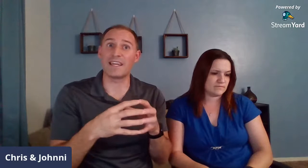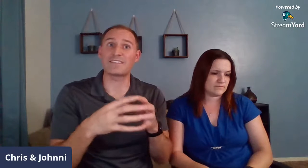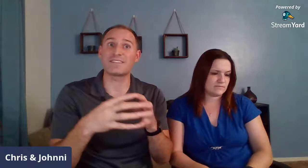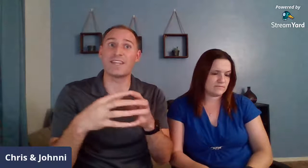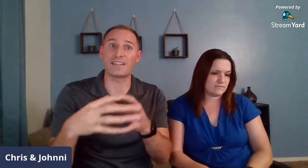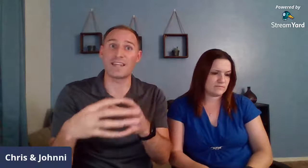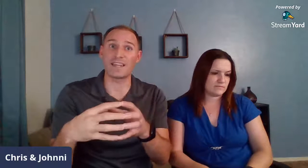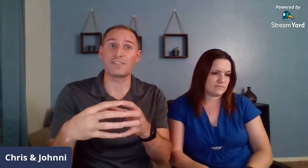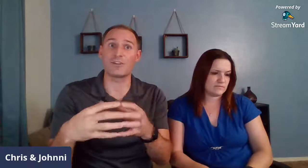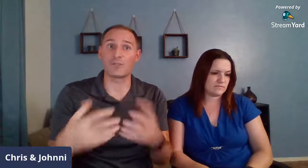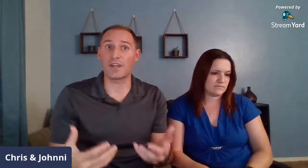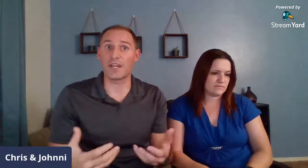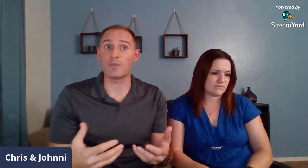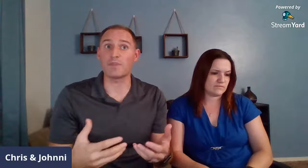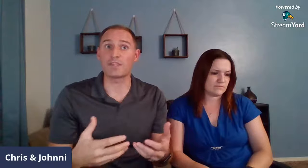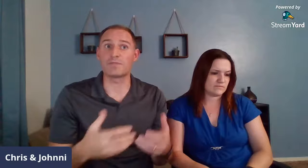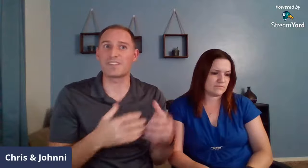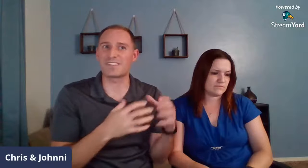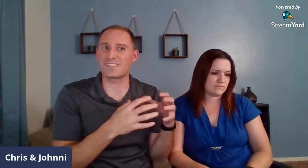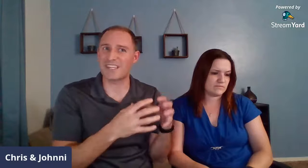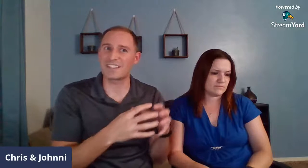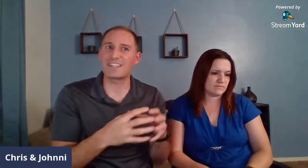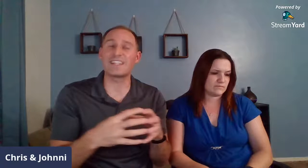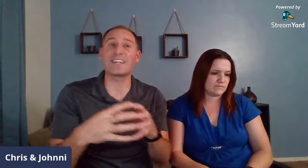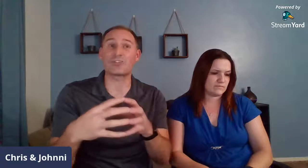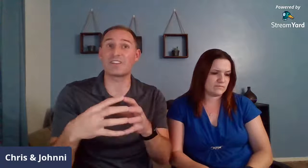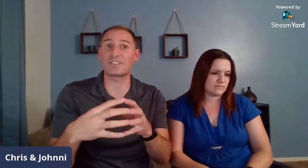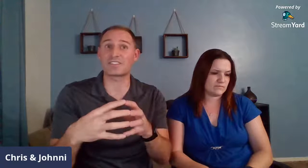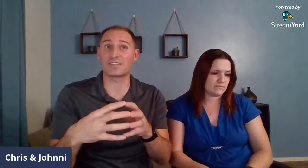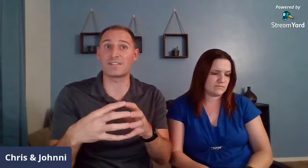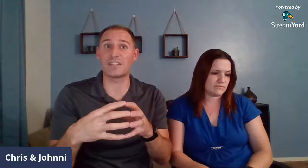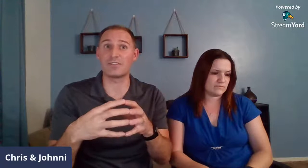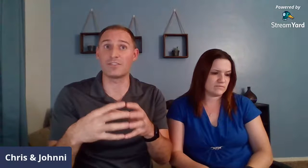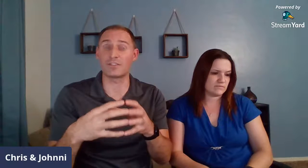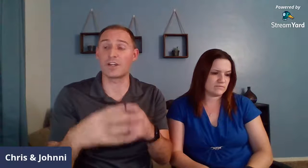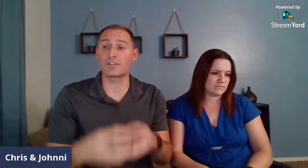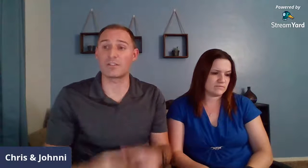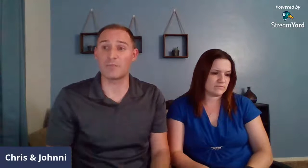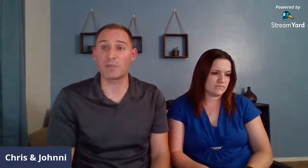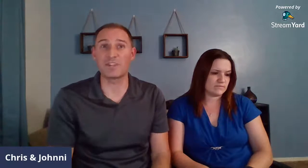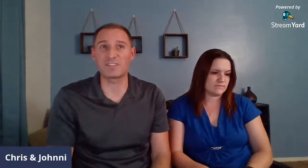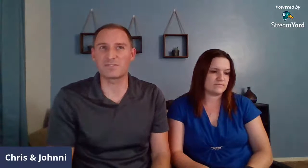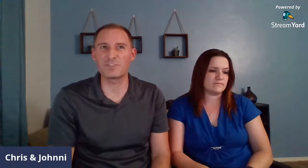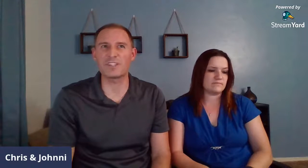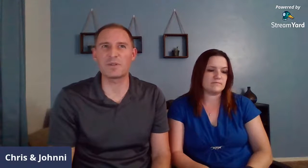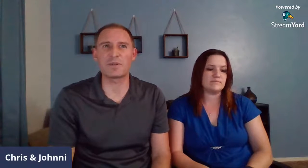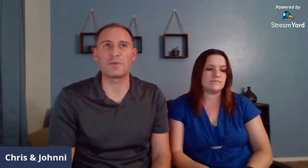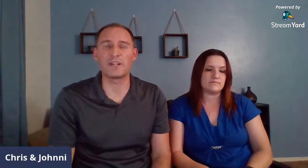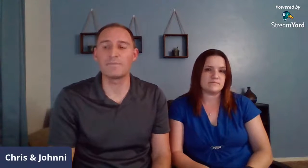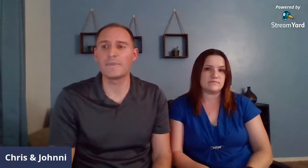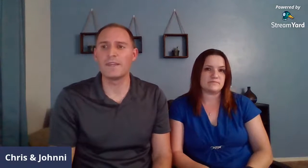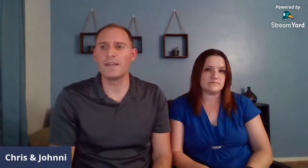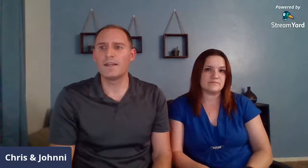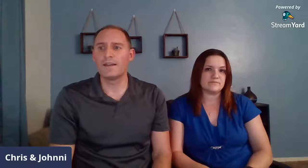less over time. And it's just that getting that transition into your long-term memory is really what we want.